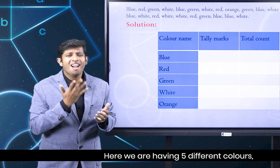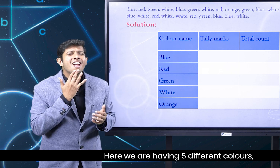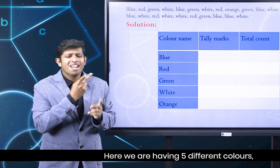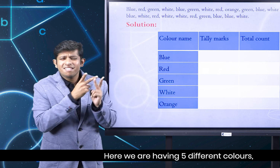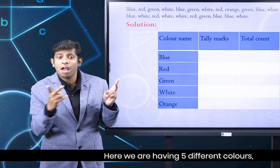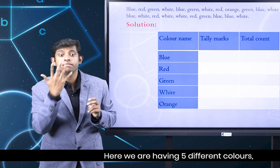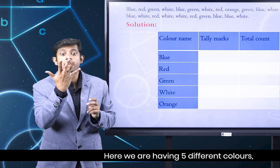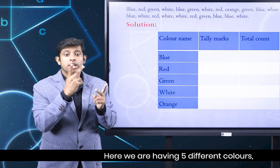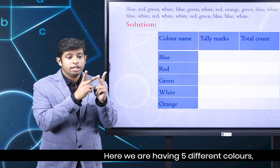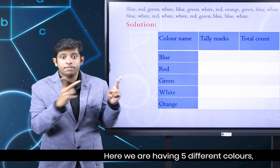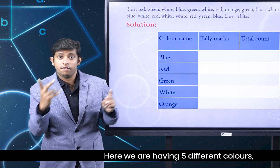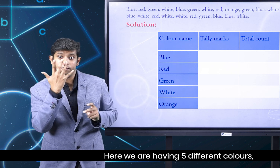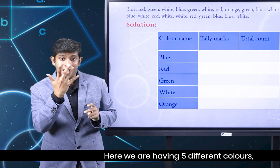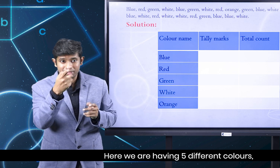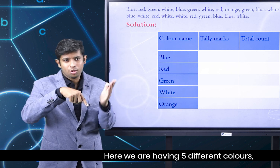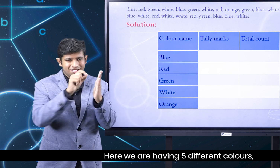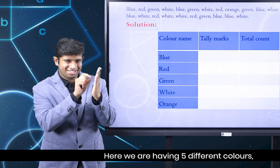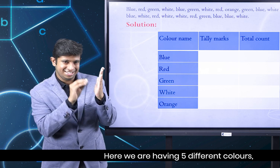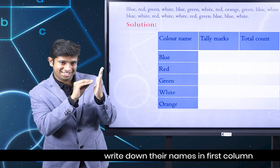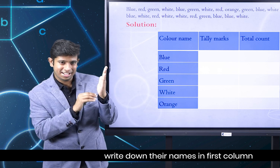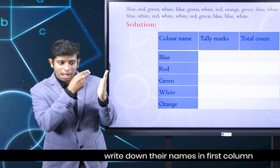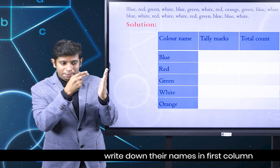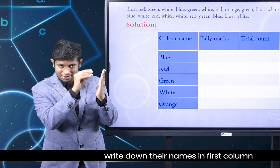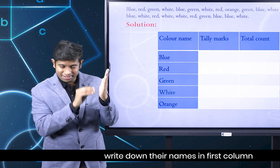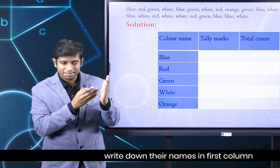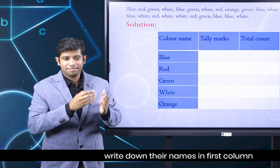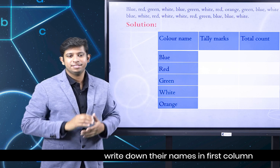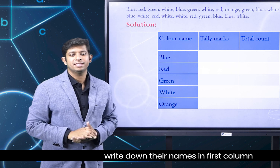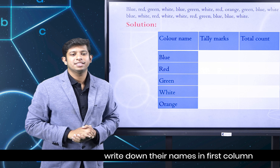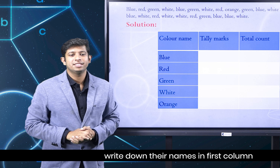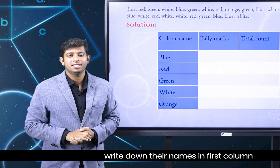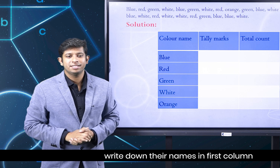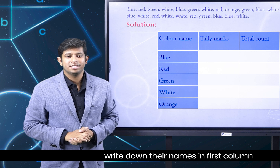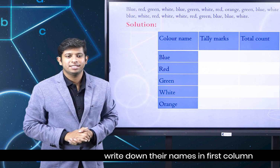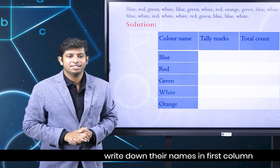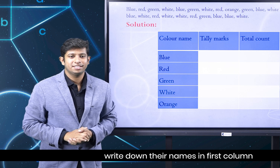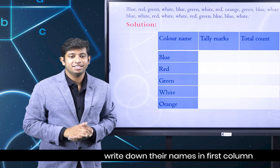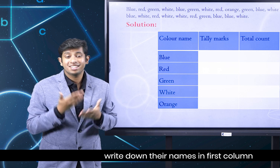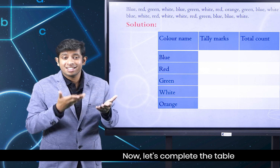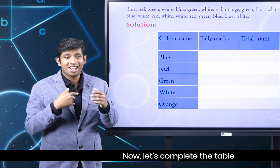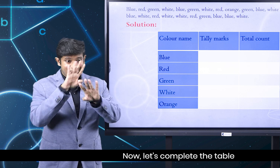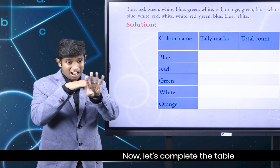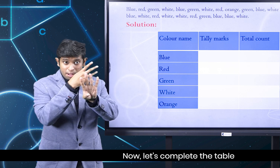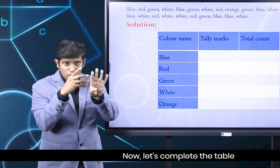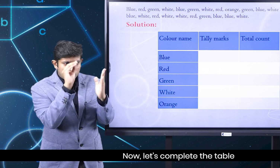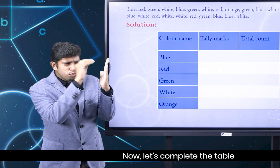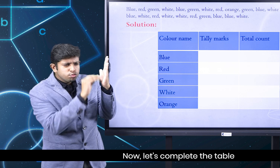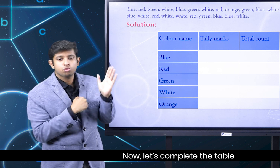Here we are having 5 different colors. Write down their names in first column. Now let's complete the